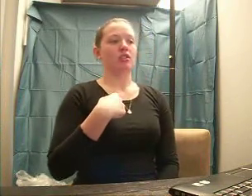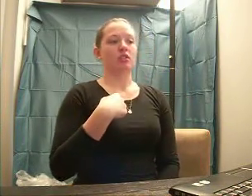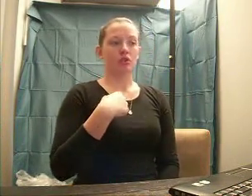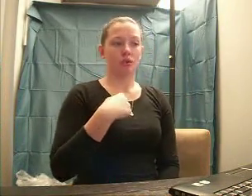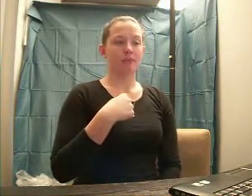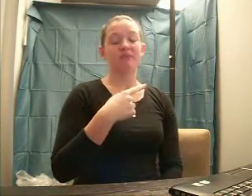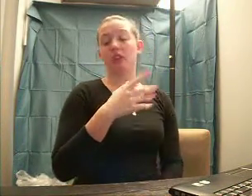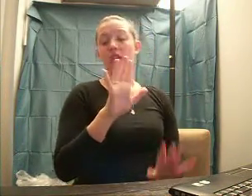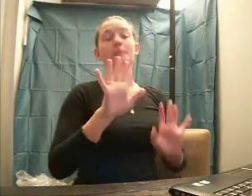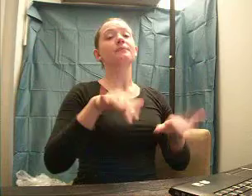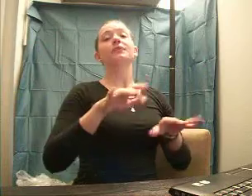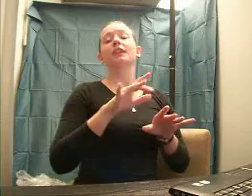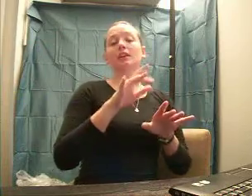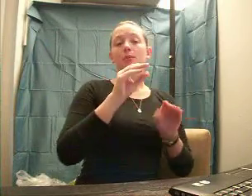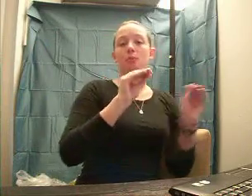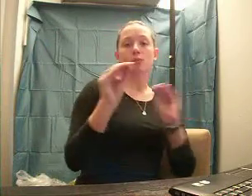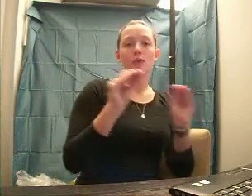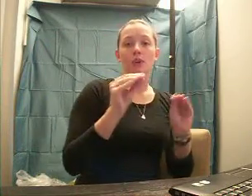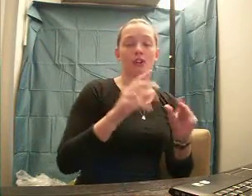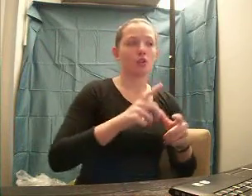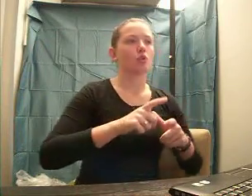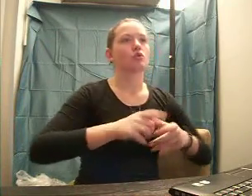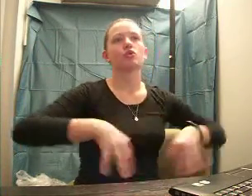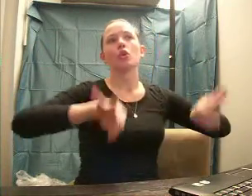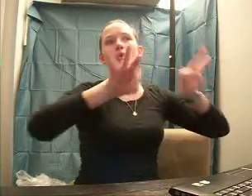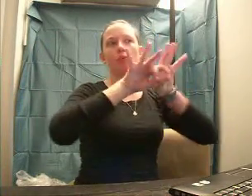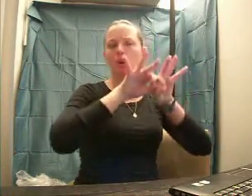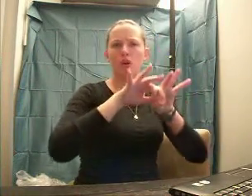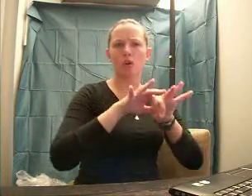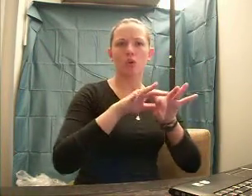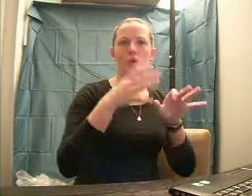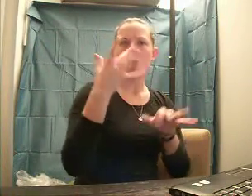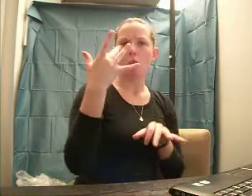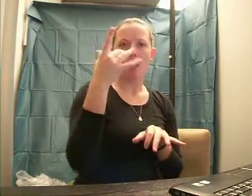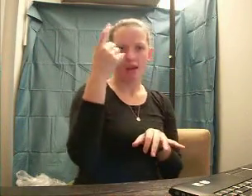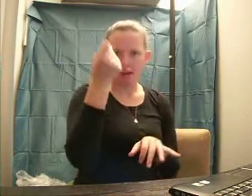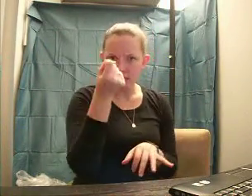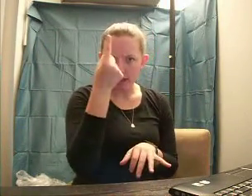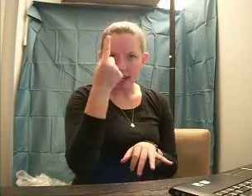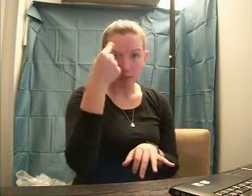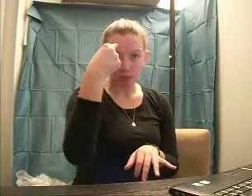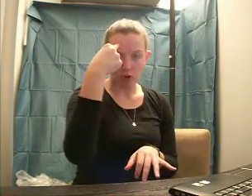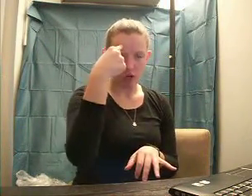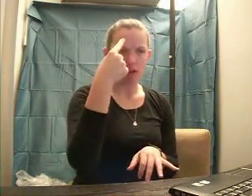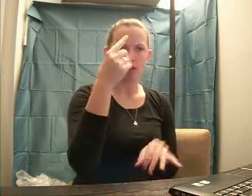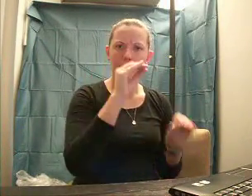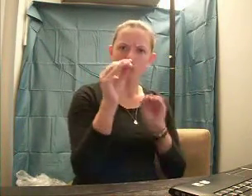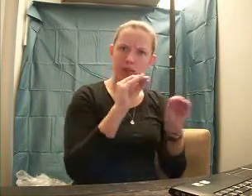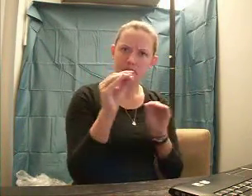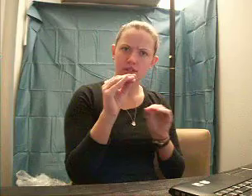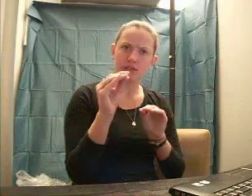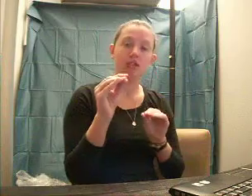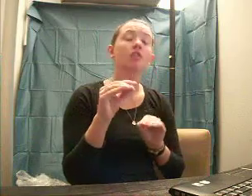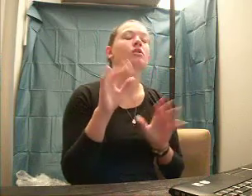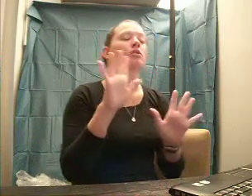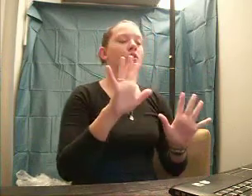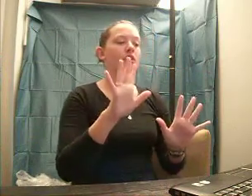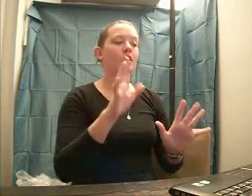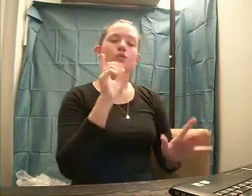movement is so important, how well are we doing understanding how the brain controls movement? And the answer is we're doing extremely poorly. It's a very hard problem. But we can look at